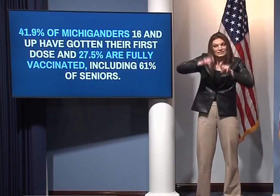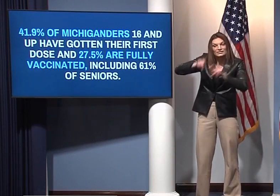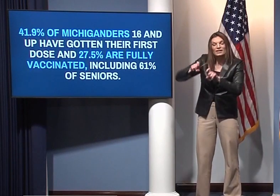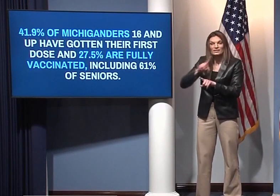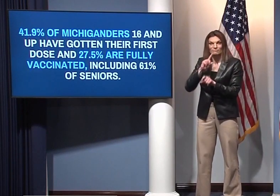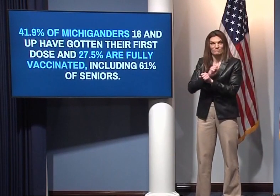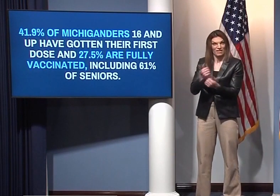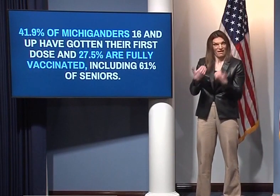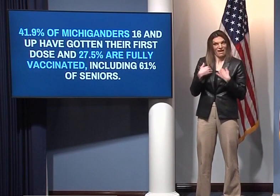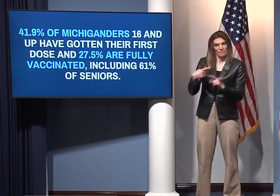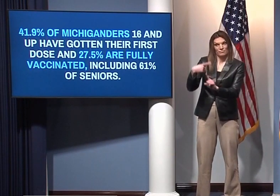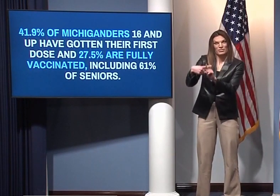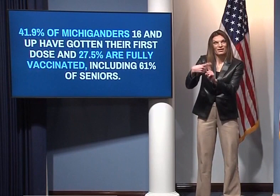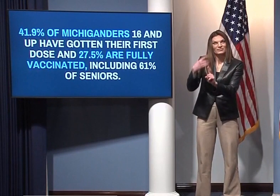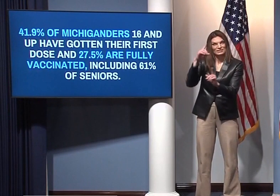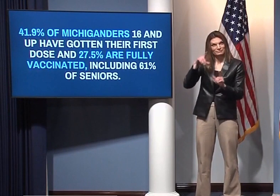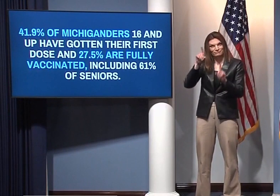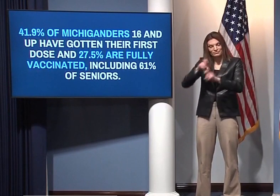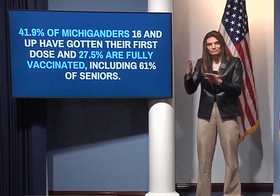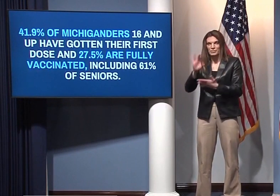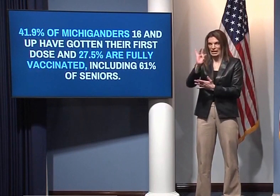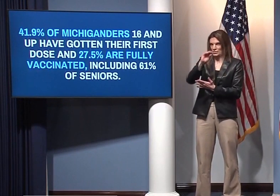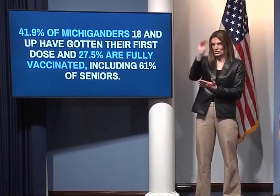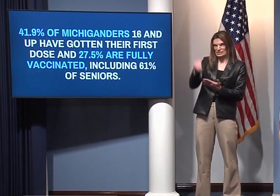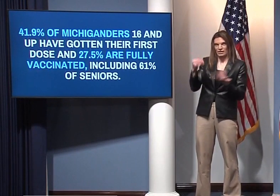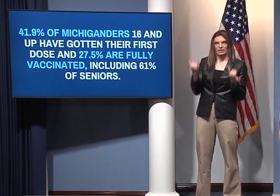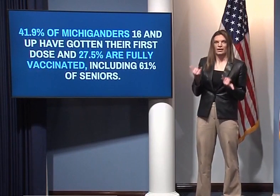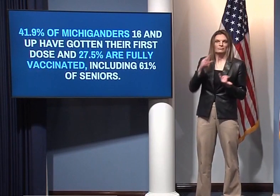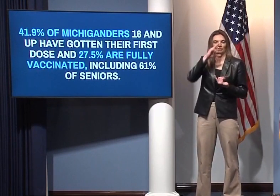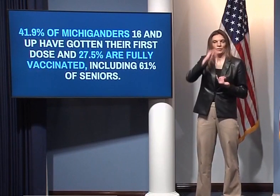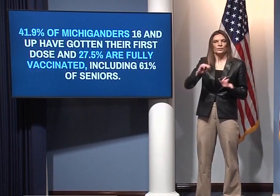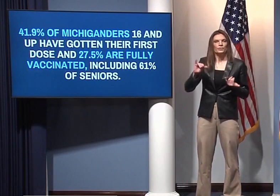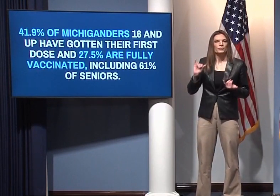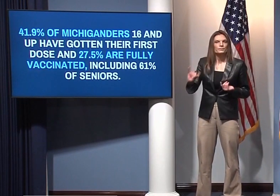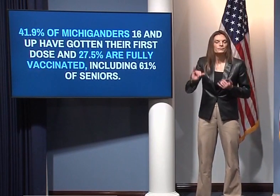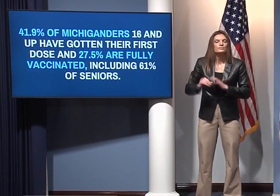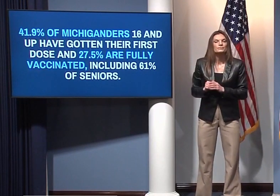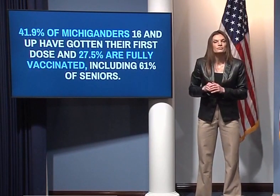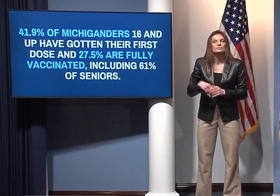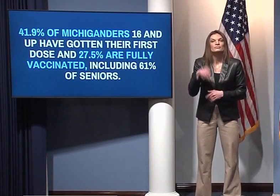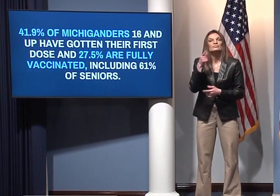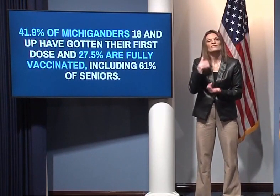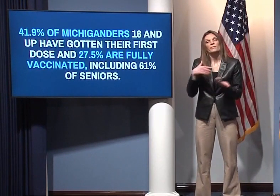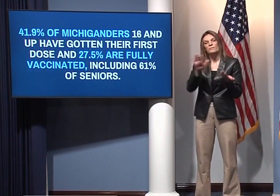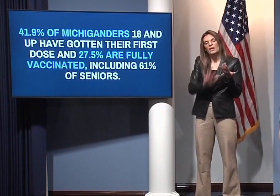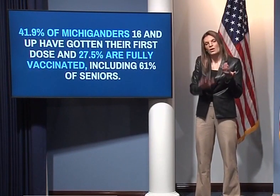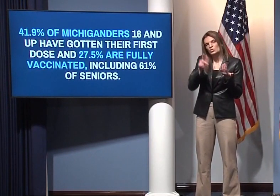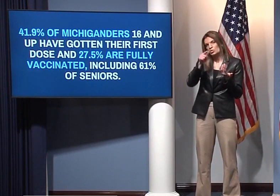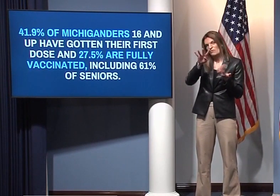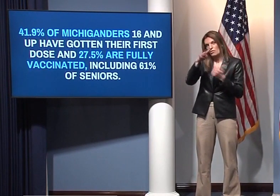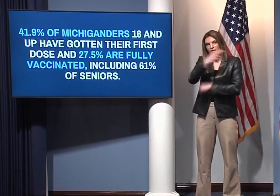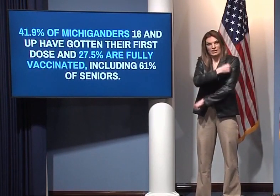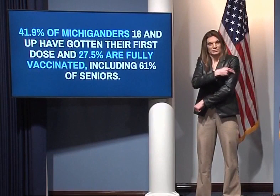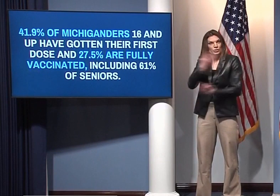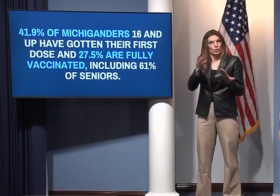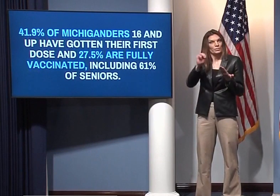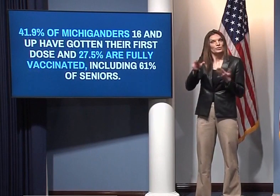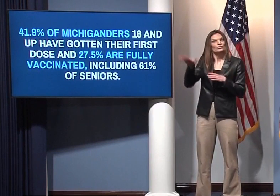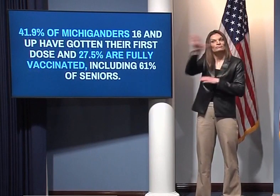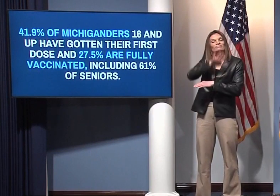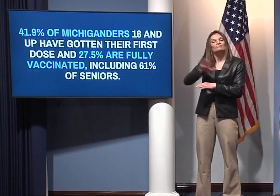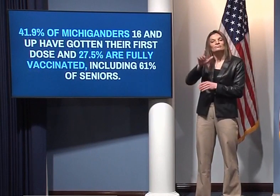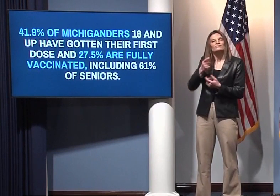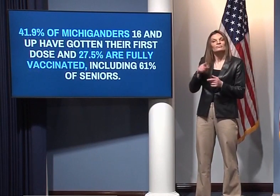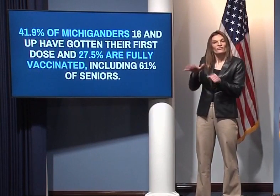hovering around 18%. Two dozen hospitals are at 90% capacity or higher. We have a tough couple of weeks